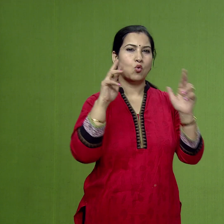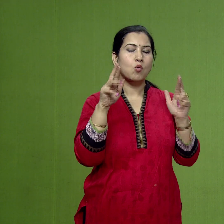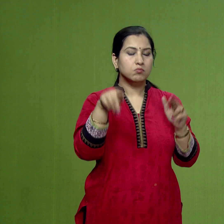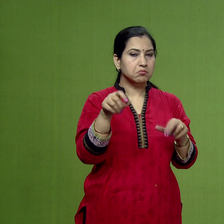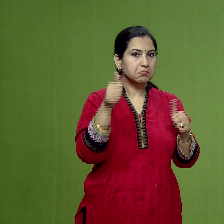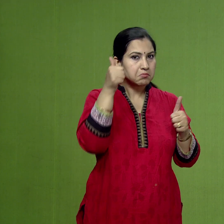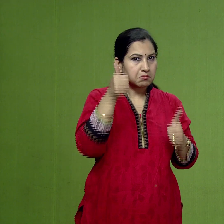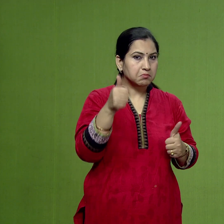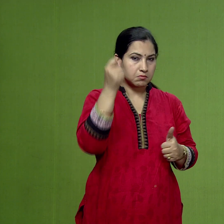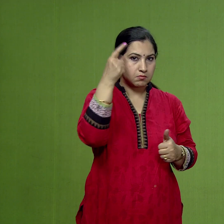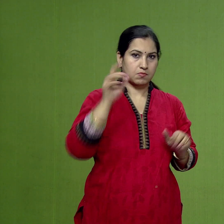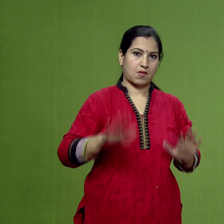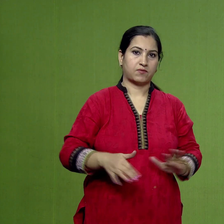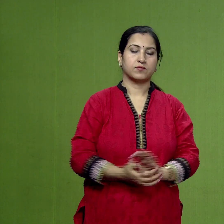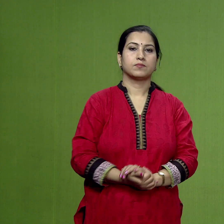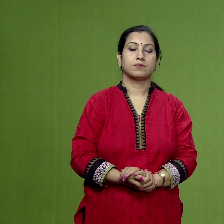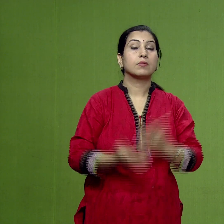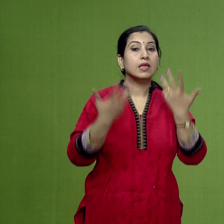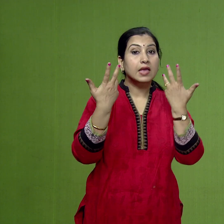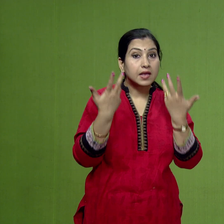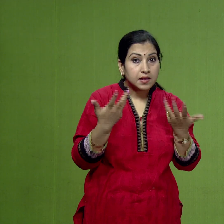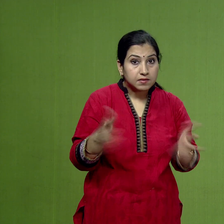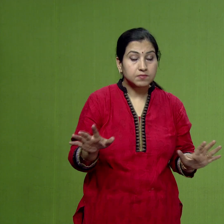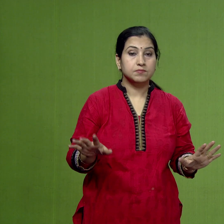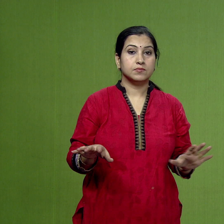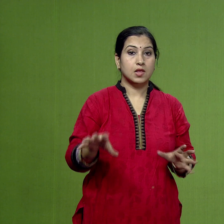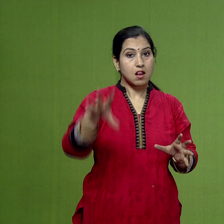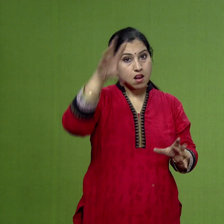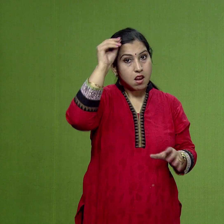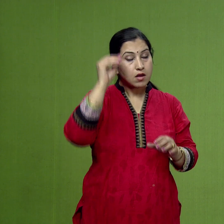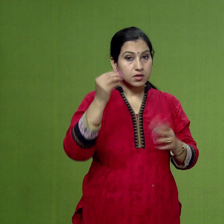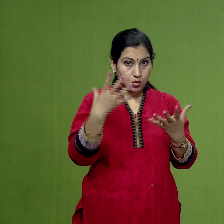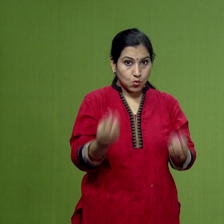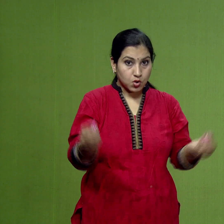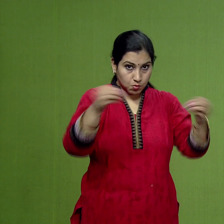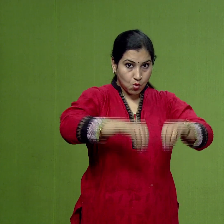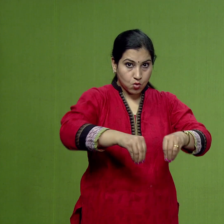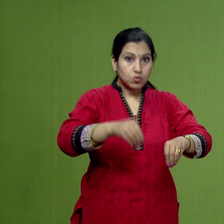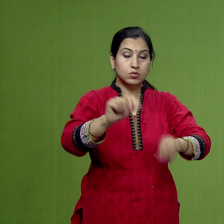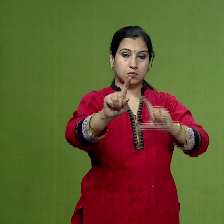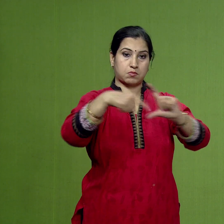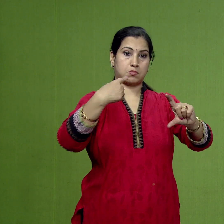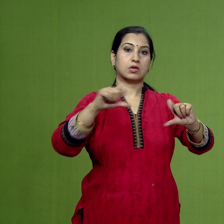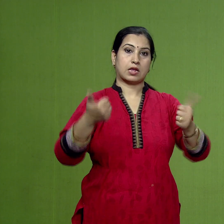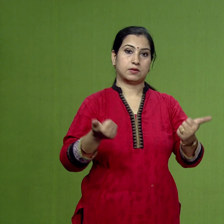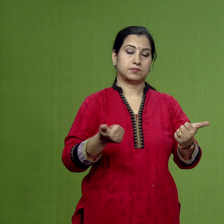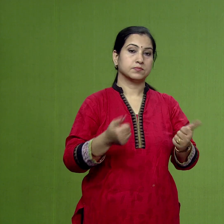well. For any kind of learning support, you can mail us at